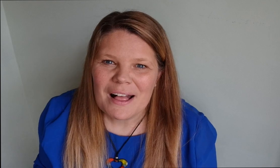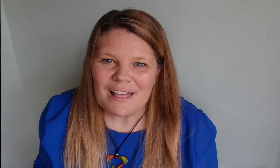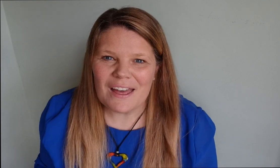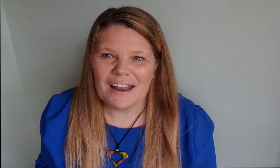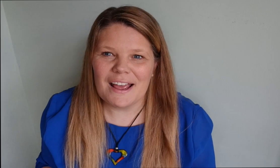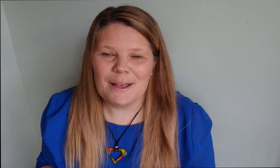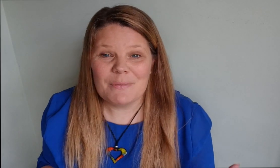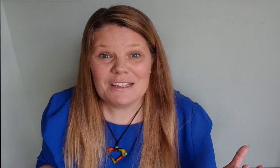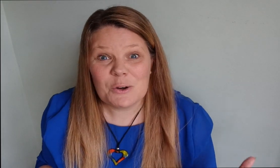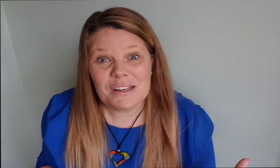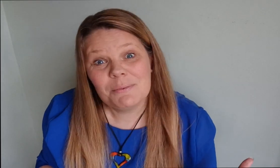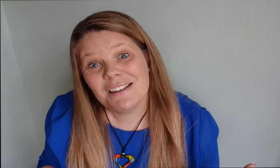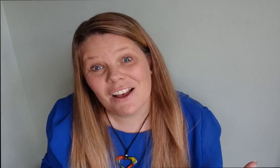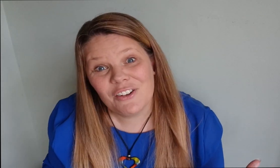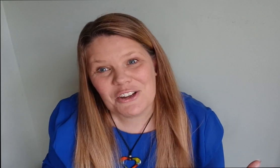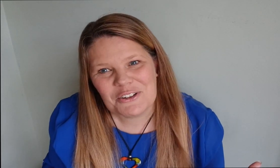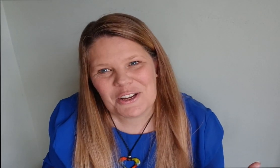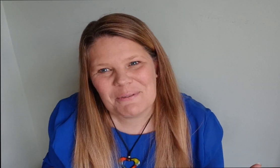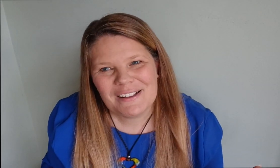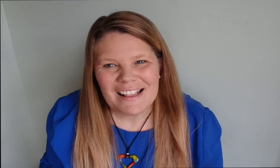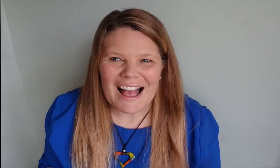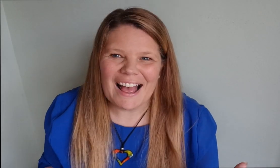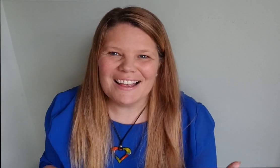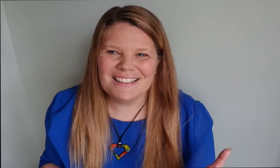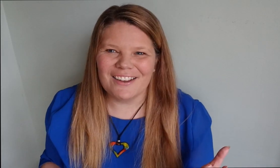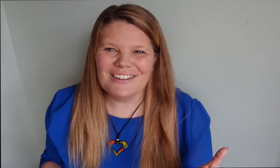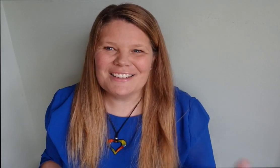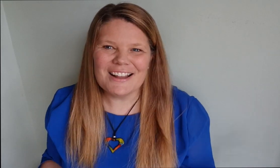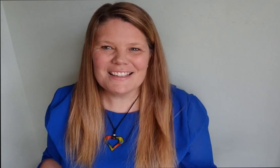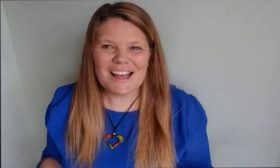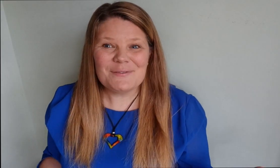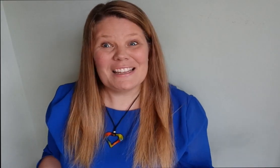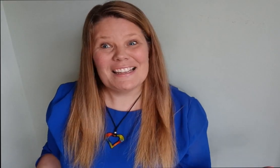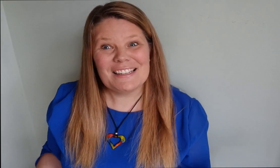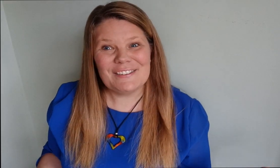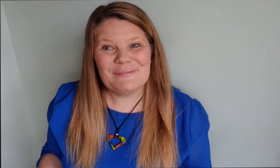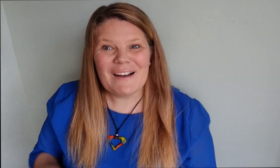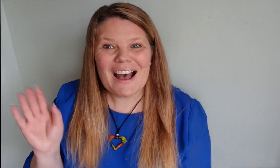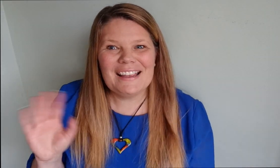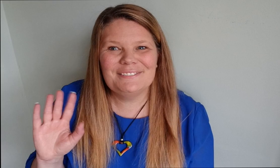than me talking to myself on YouTube. So until next time, see you soon. Bye.